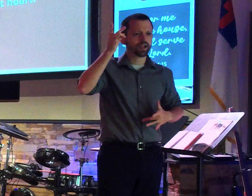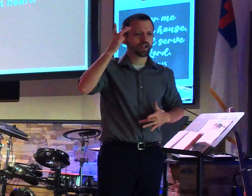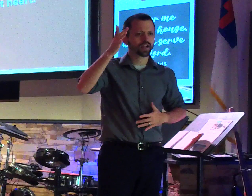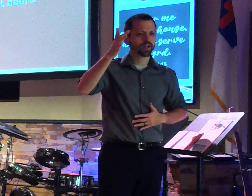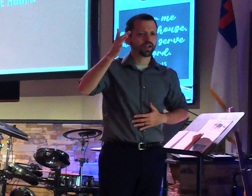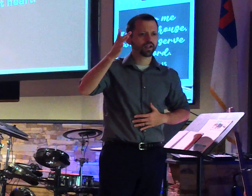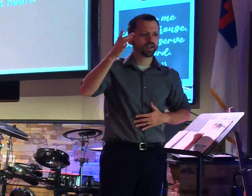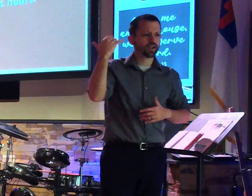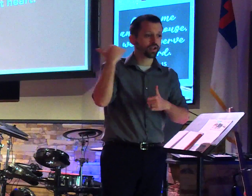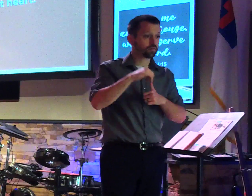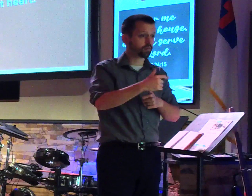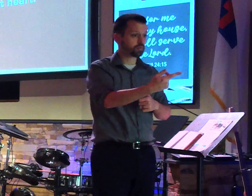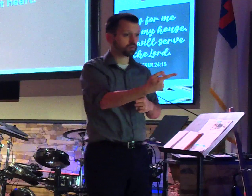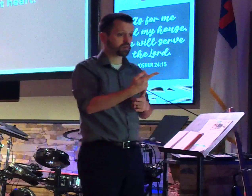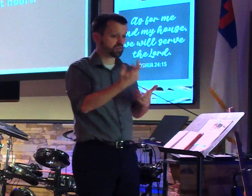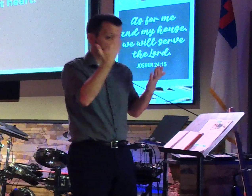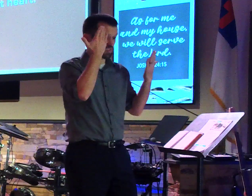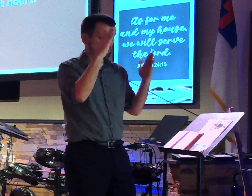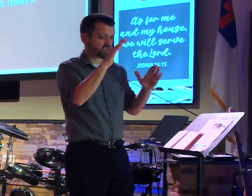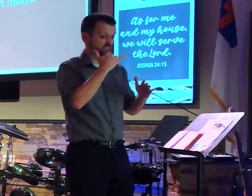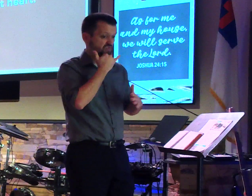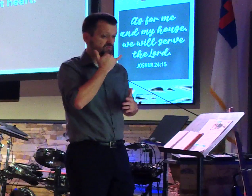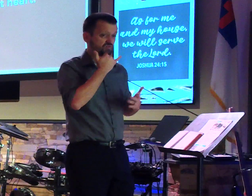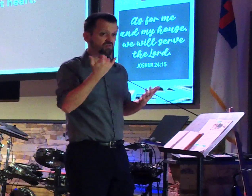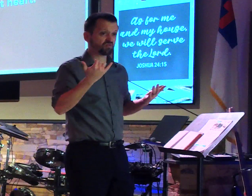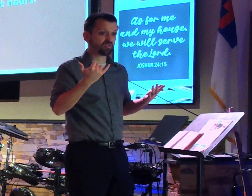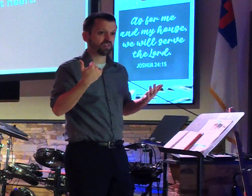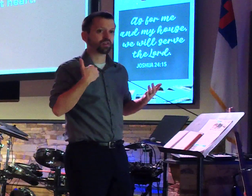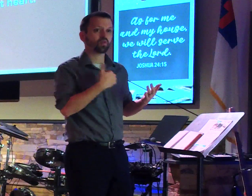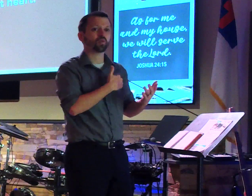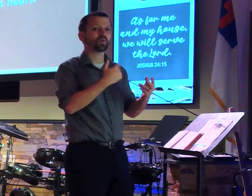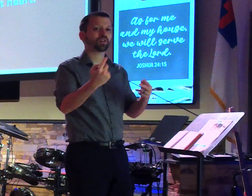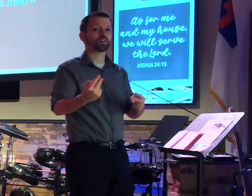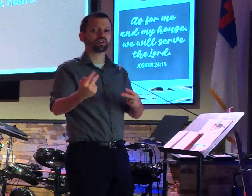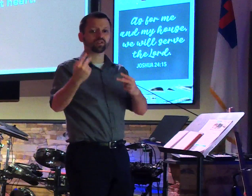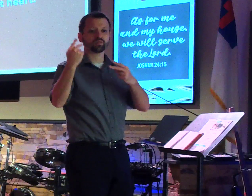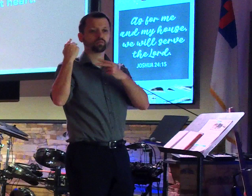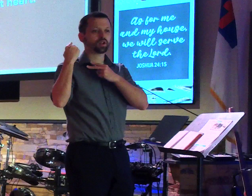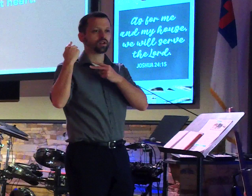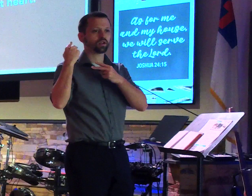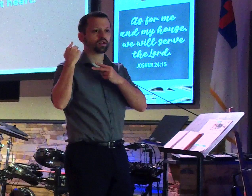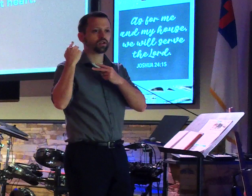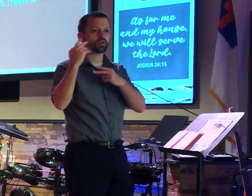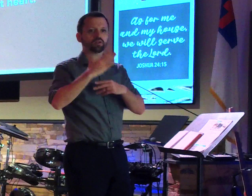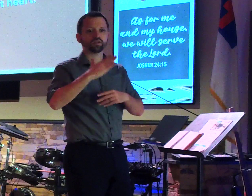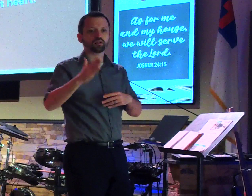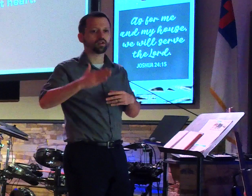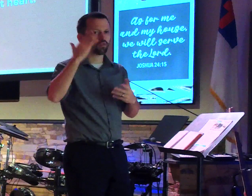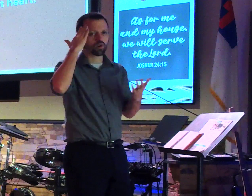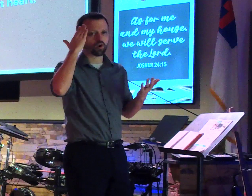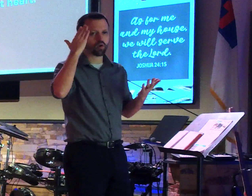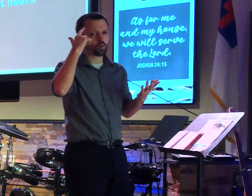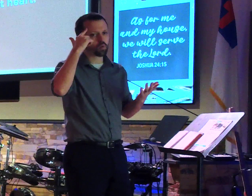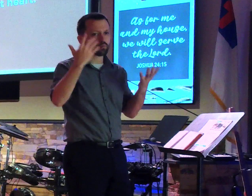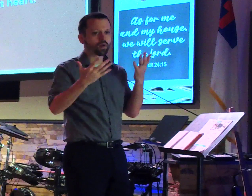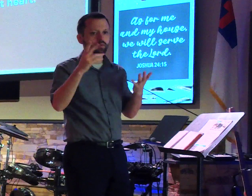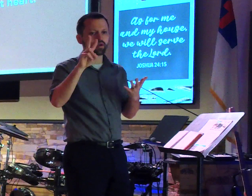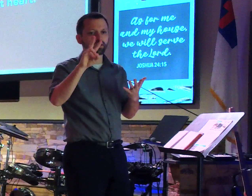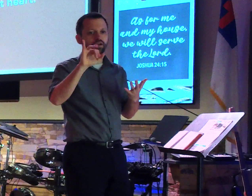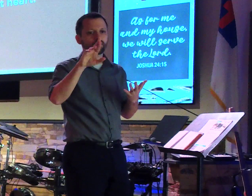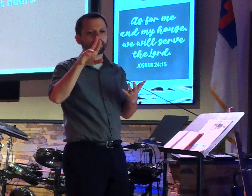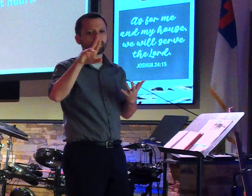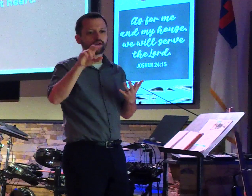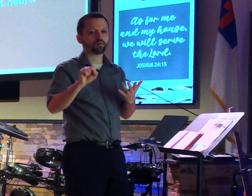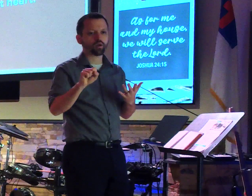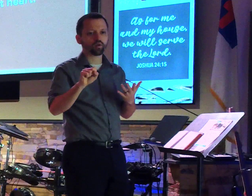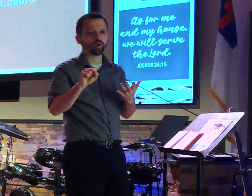And remember, we didn't know what was wrong. And we look back. We never did get a diagnosis. We think it was a virus probably in her system that just had to